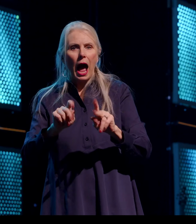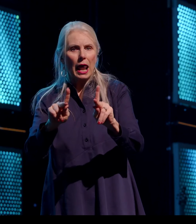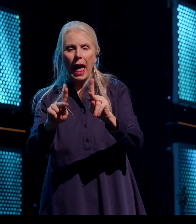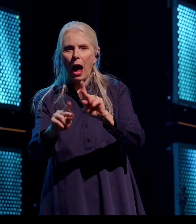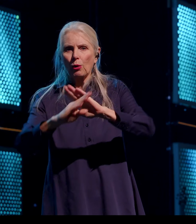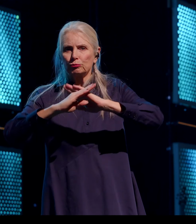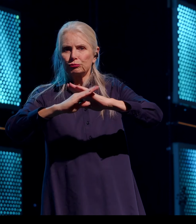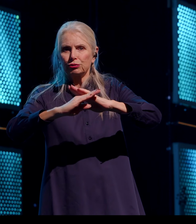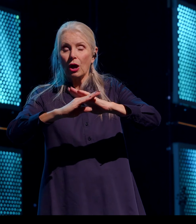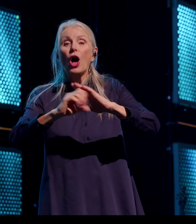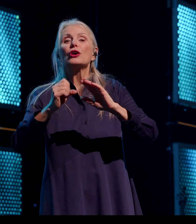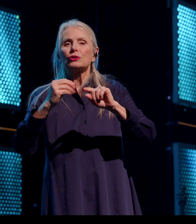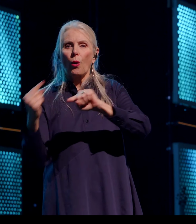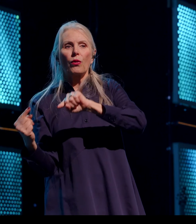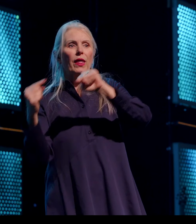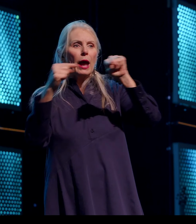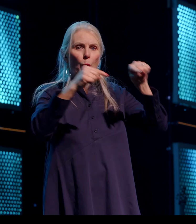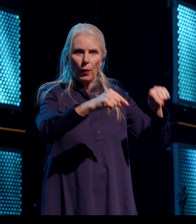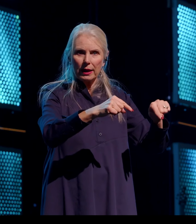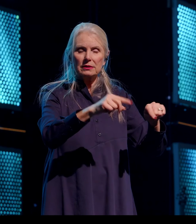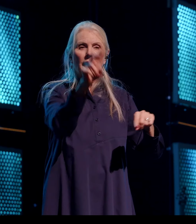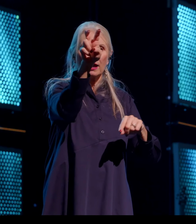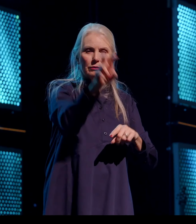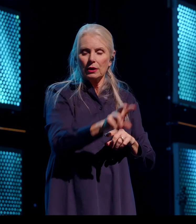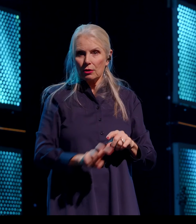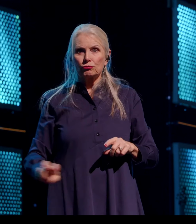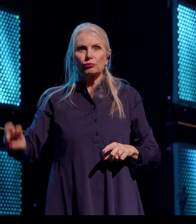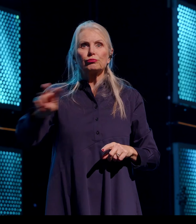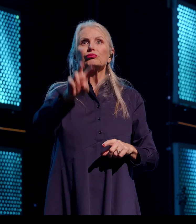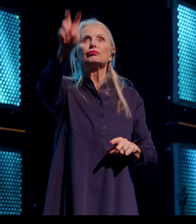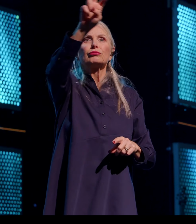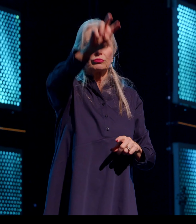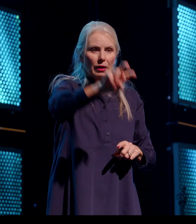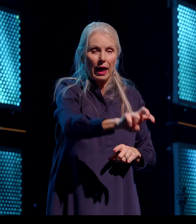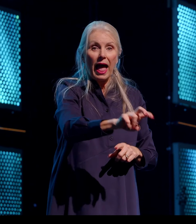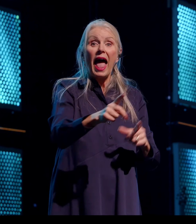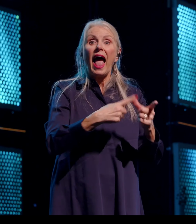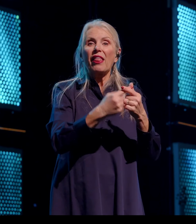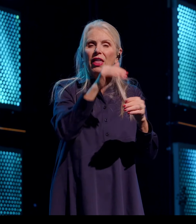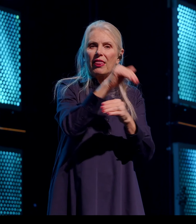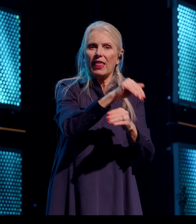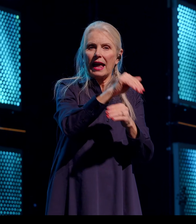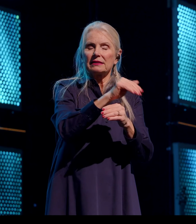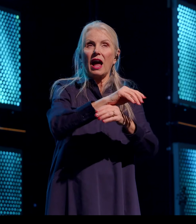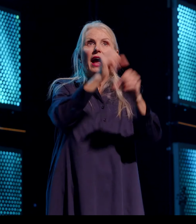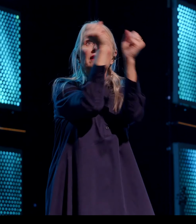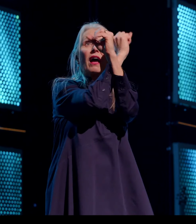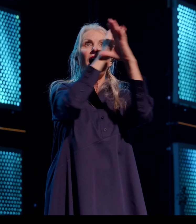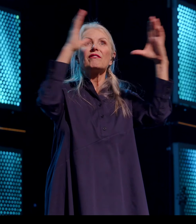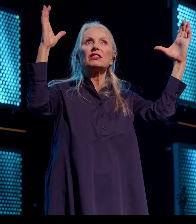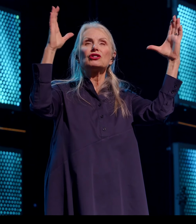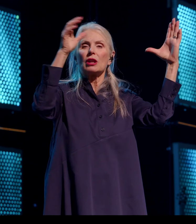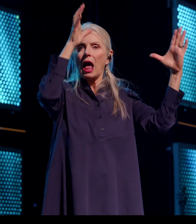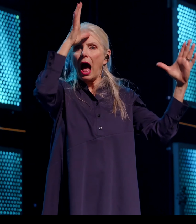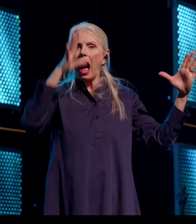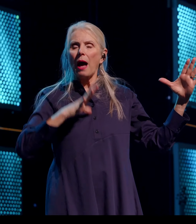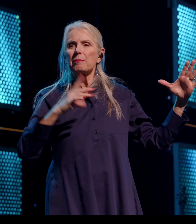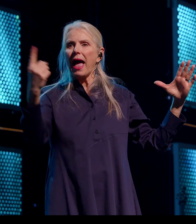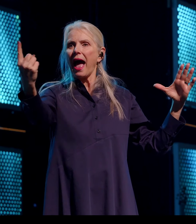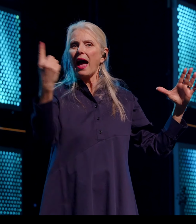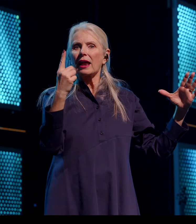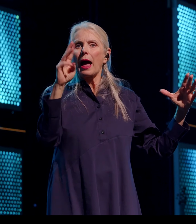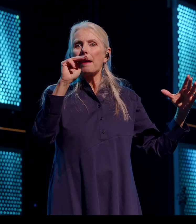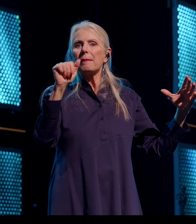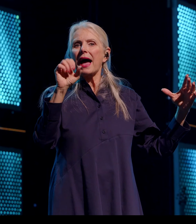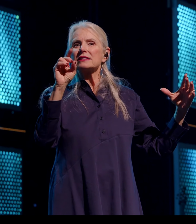So passing by Mysia, they went down to Troas, and a vision appeared to Paul in the night. A man of Macedonia was standing there urging them and saying, come over